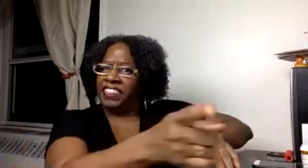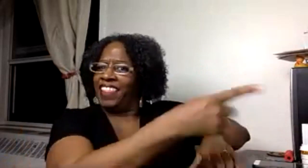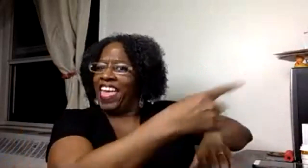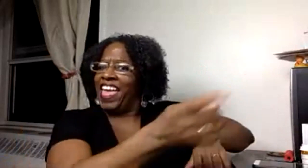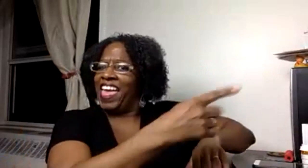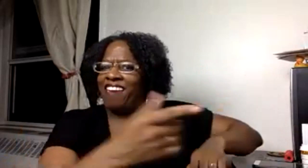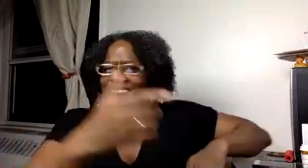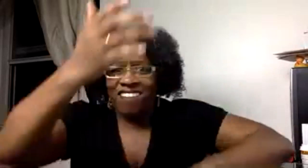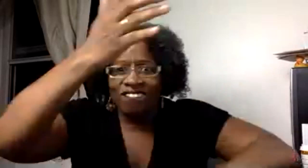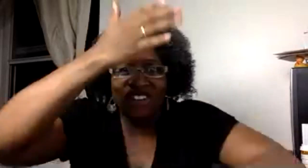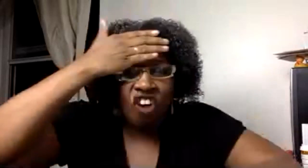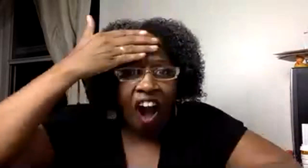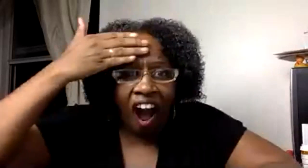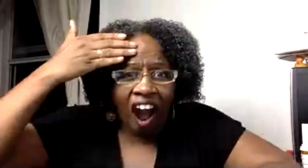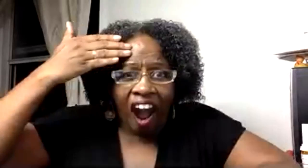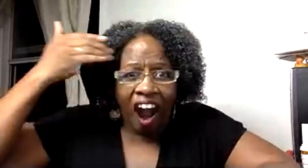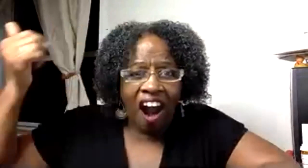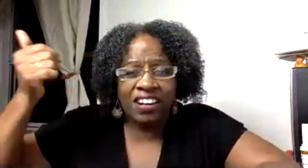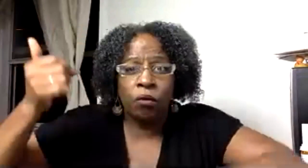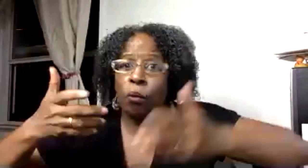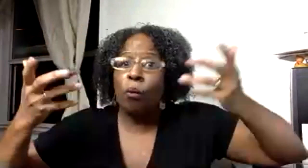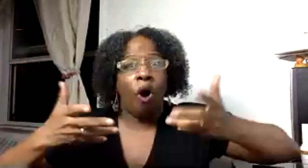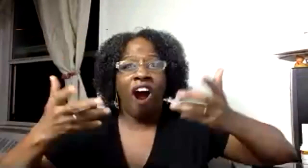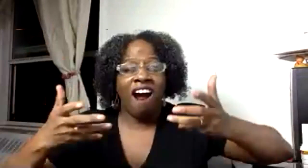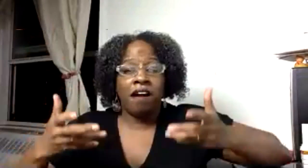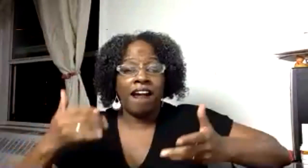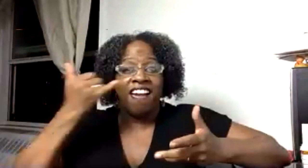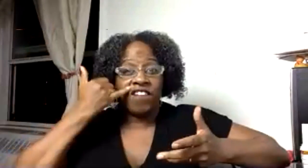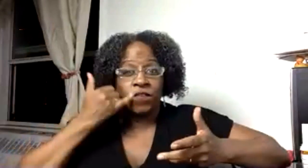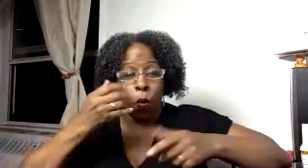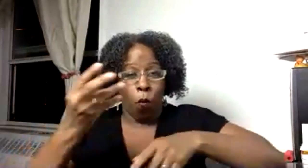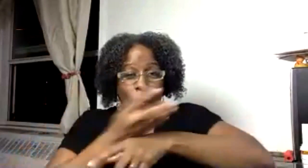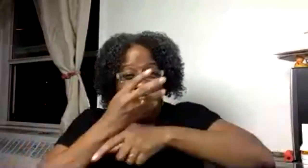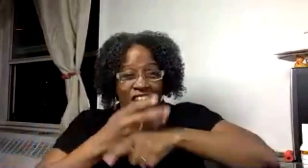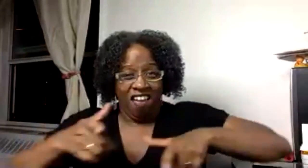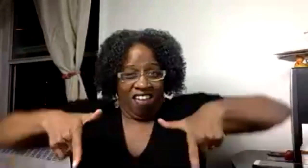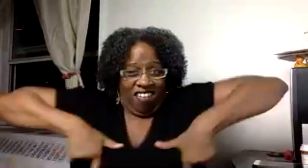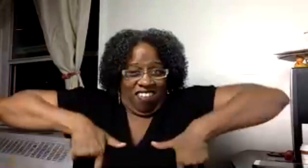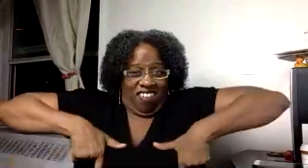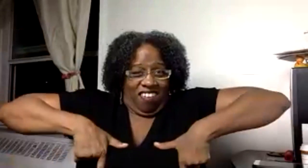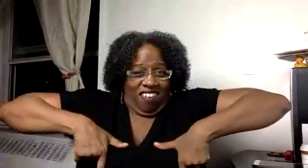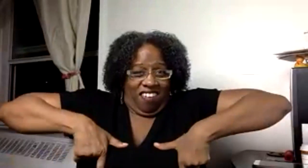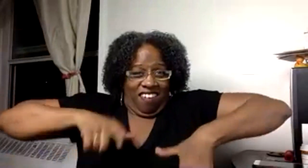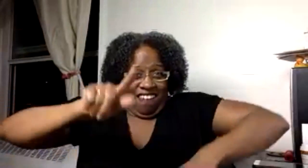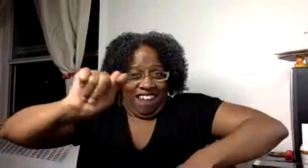or white people. A lot of time they forget in the industry that